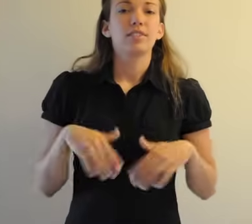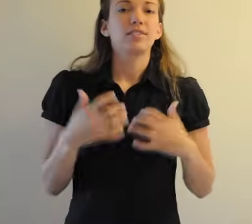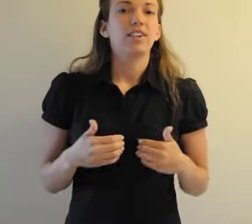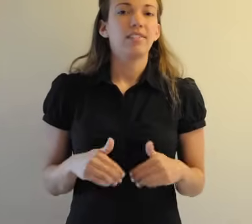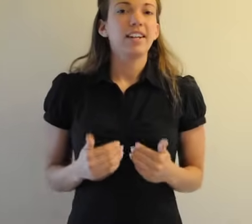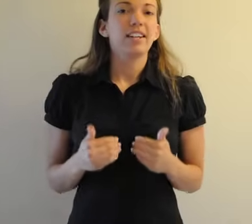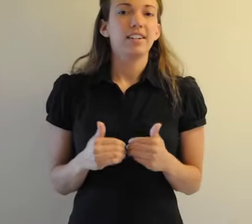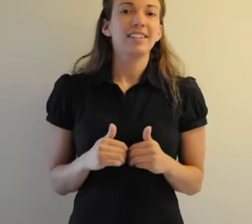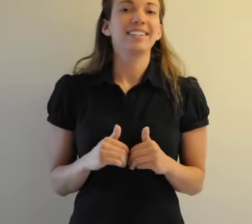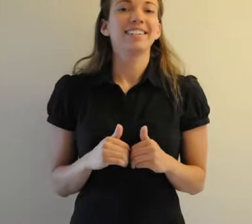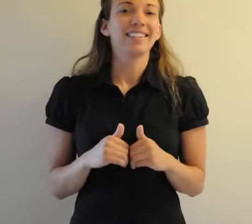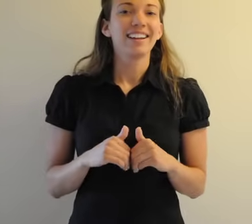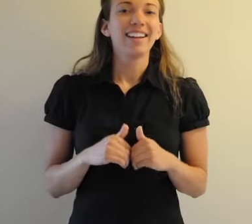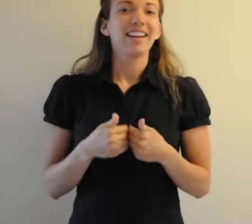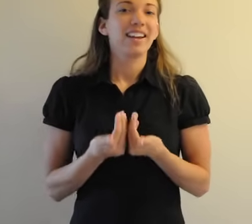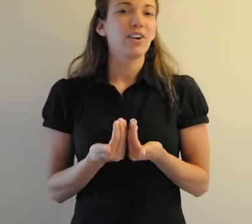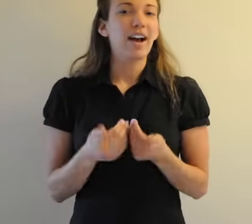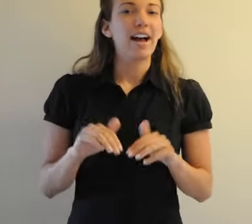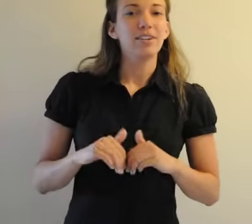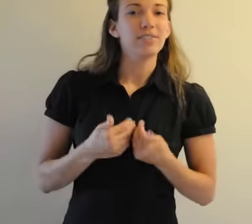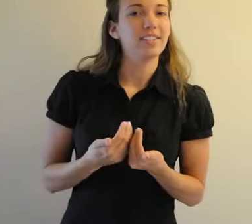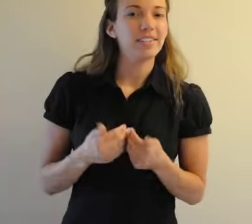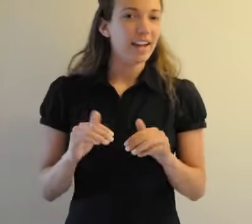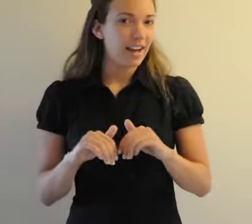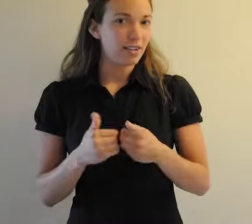Start right here, and go how. This is how.